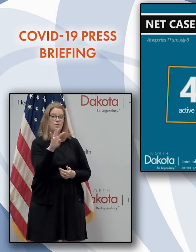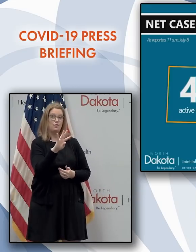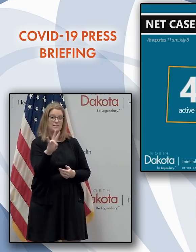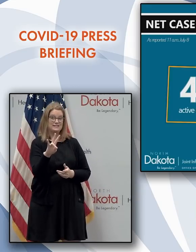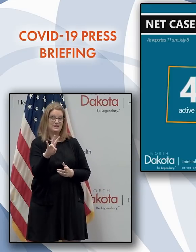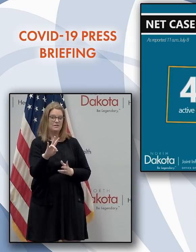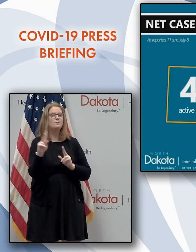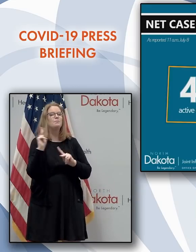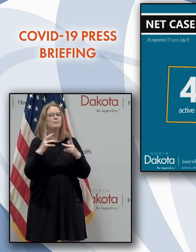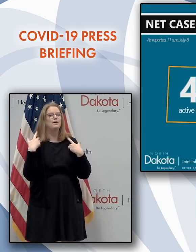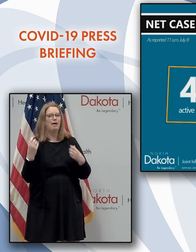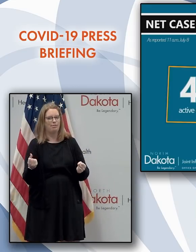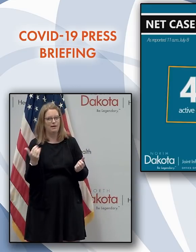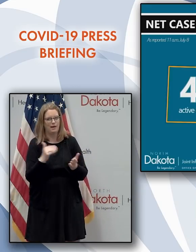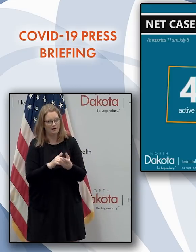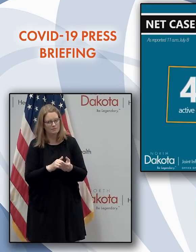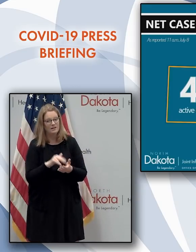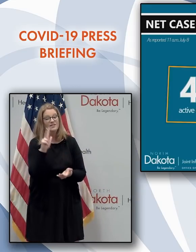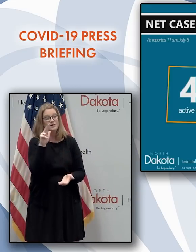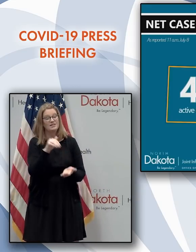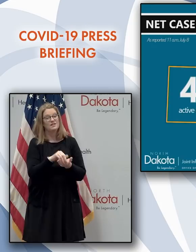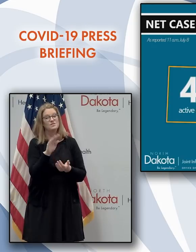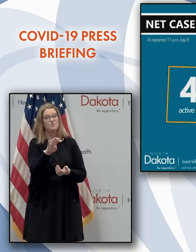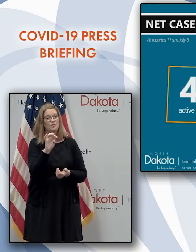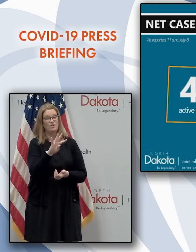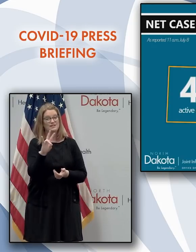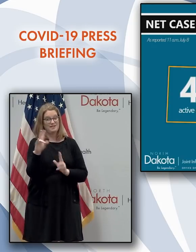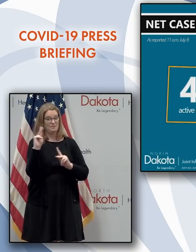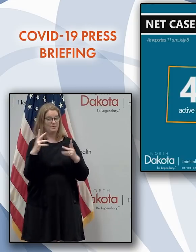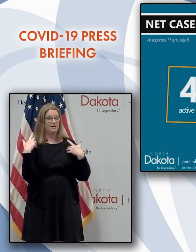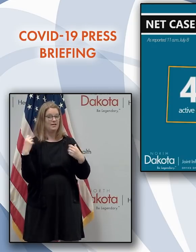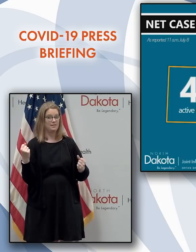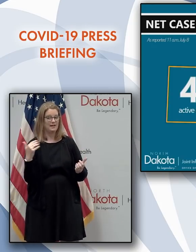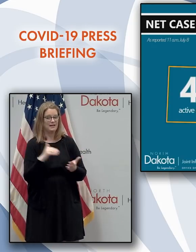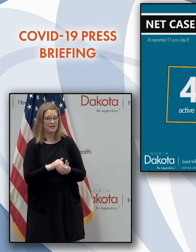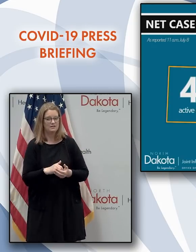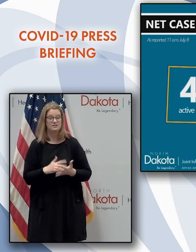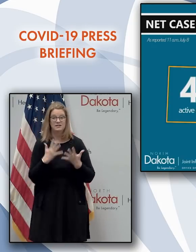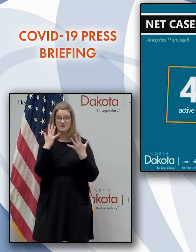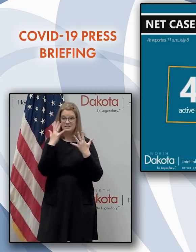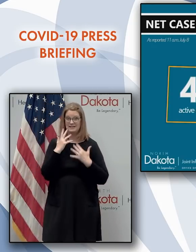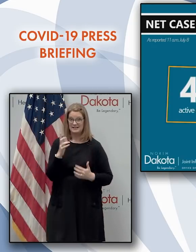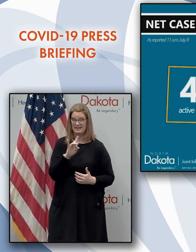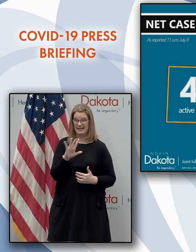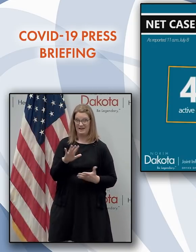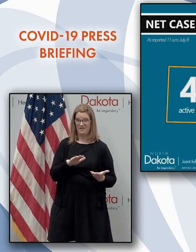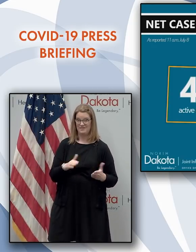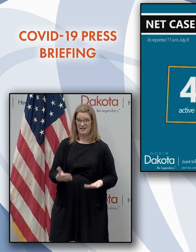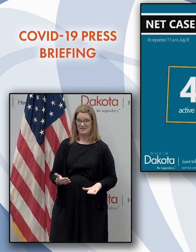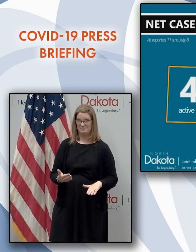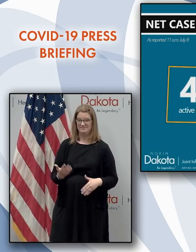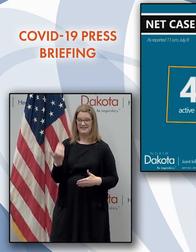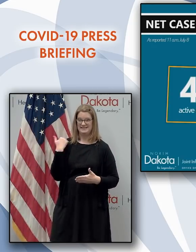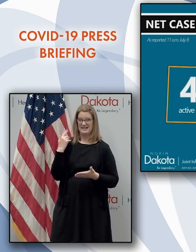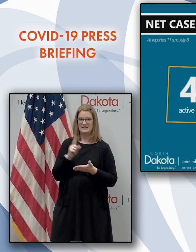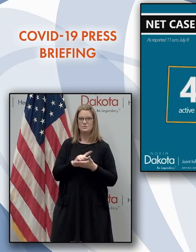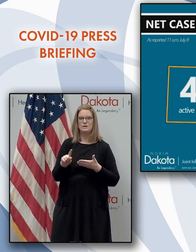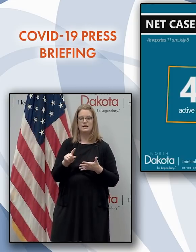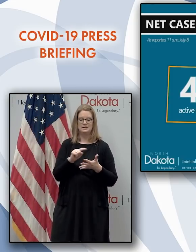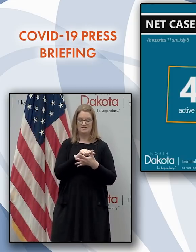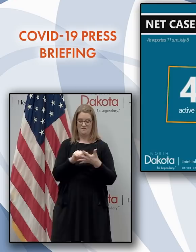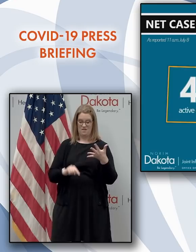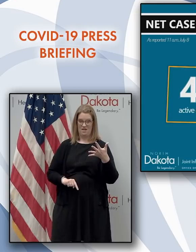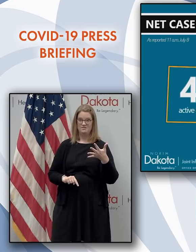3,447 individuals have recovered. We do have, sadly, 85 deaths, which over the last week included